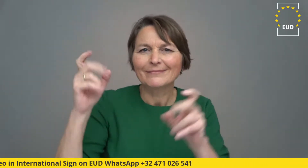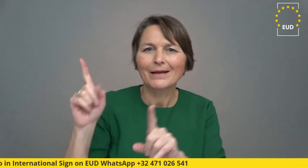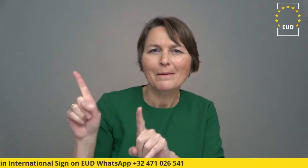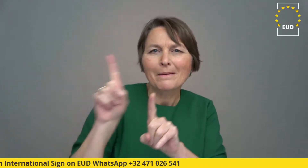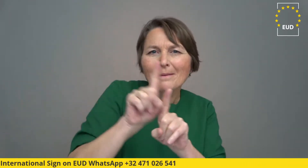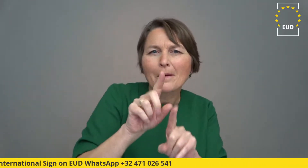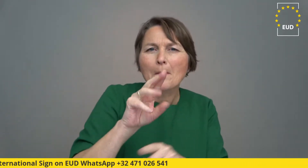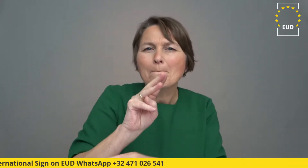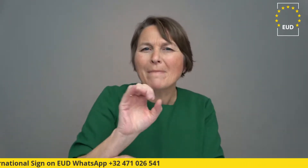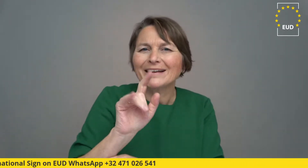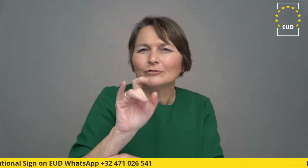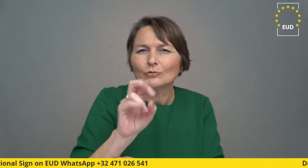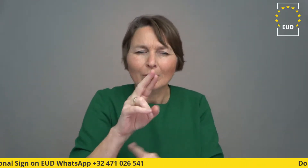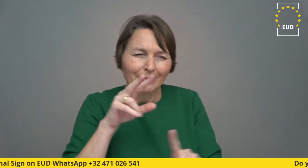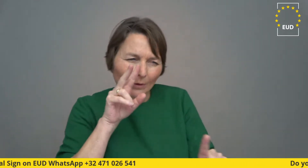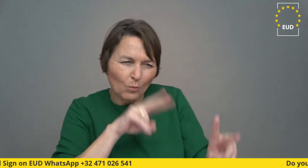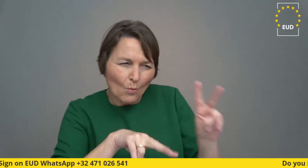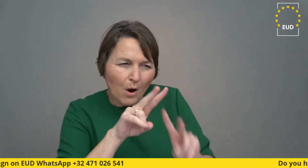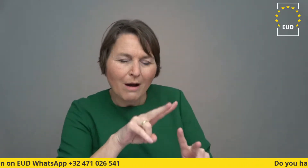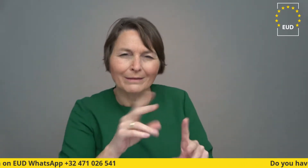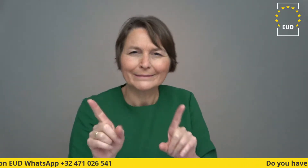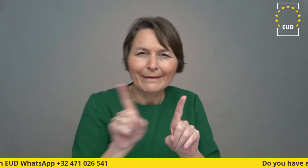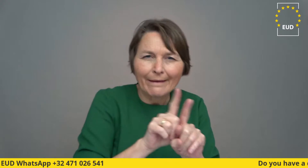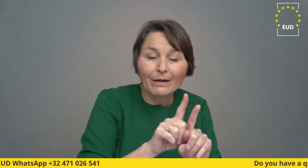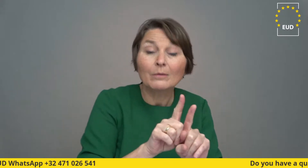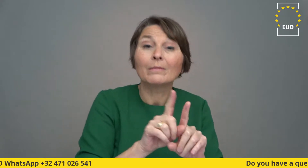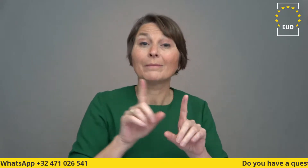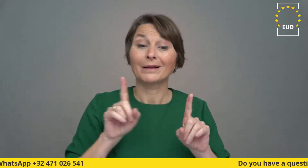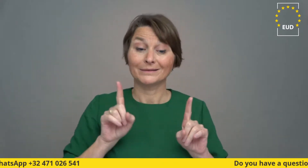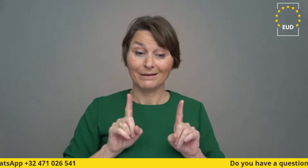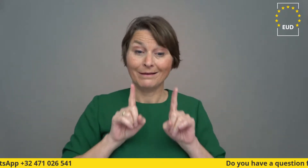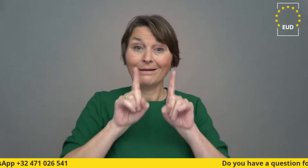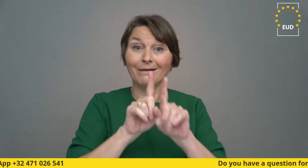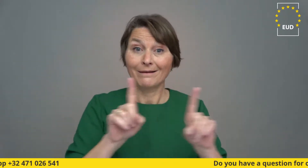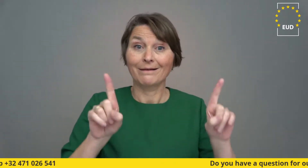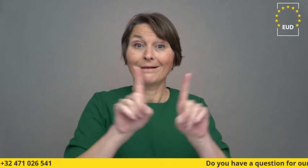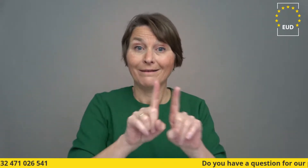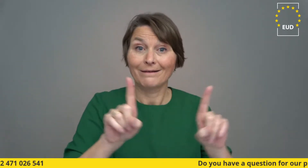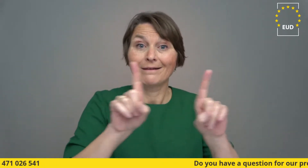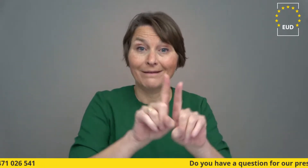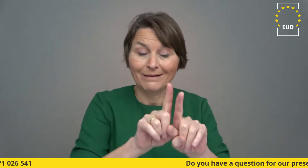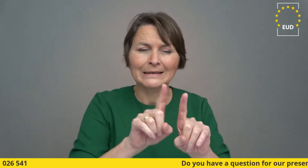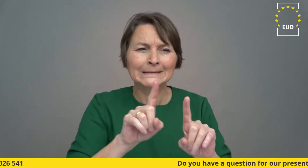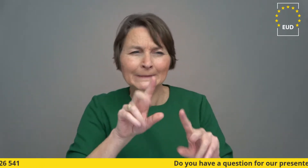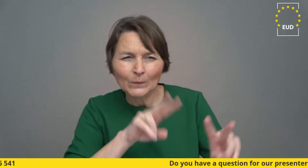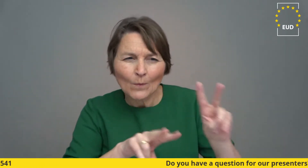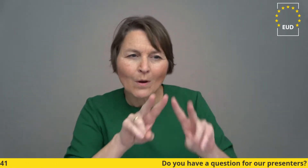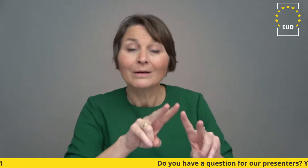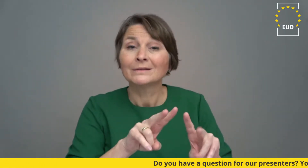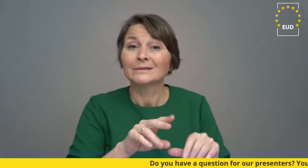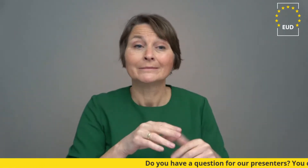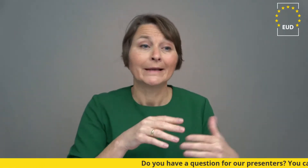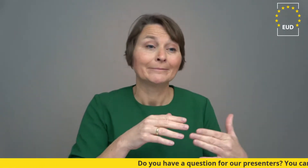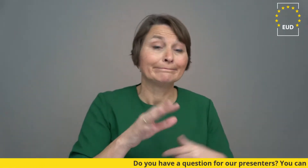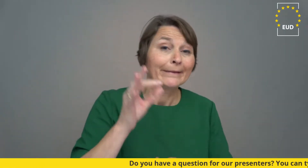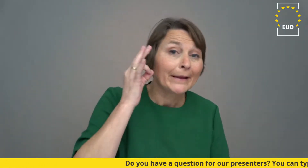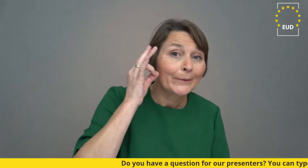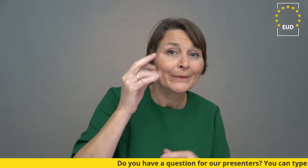interpretation for broadcast level sign language interpreting. We need to make sure that there are possibilities to be